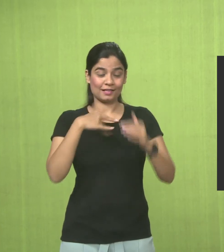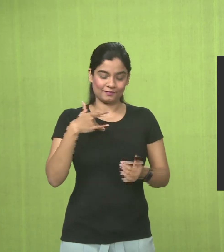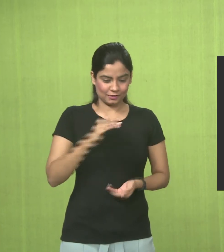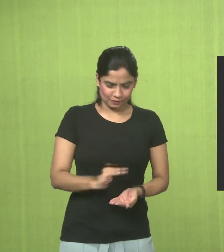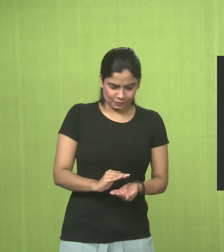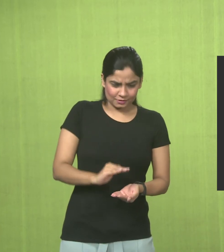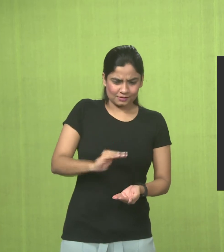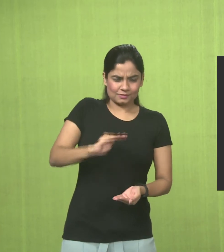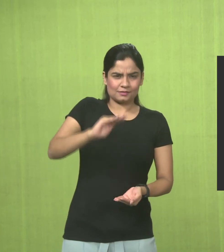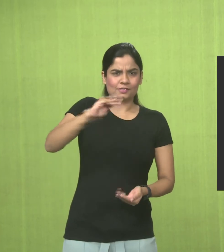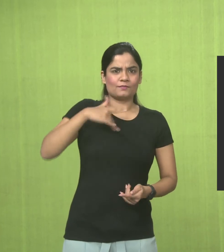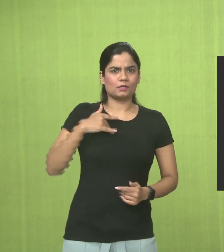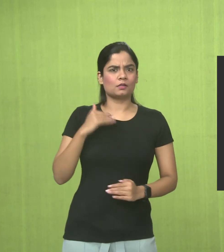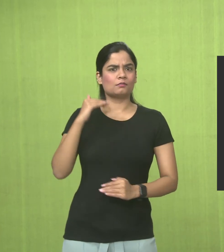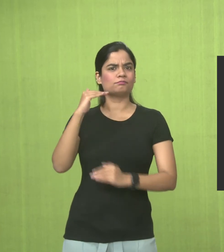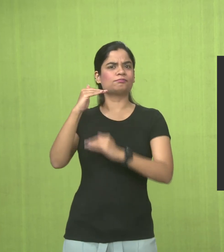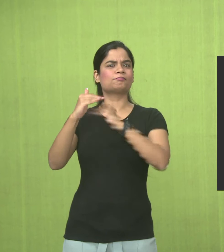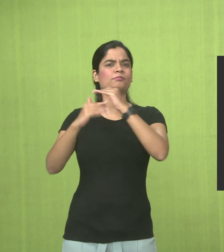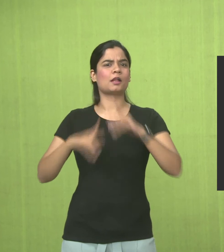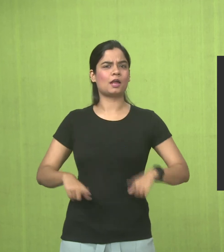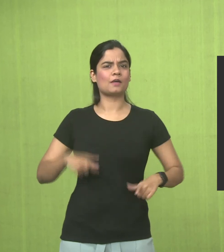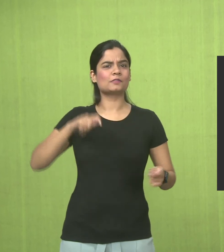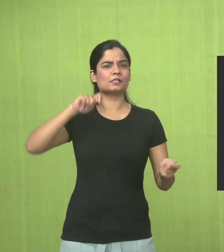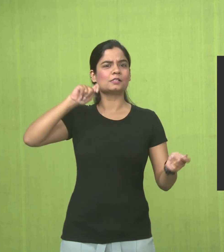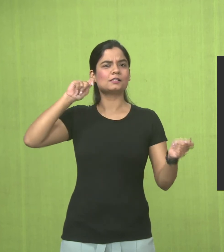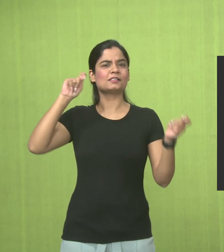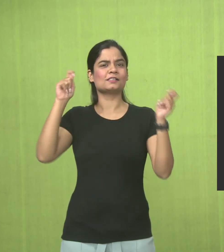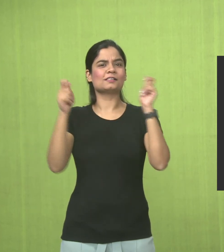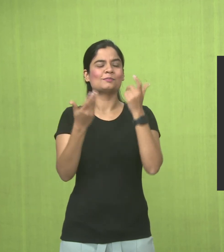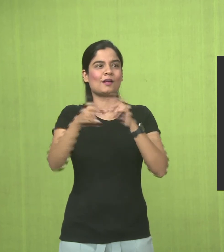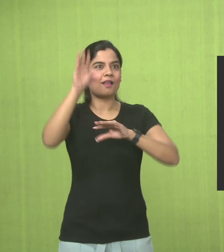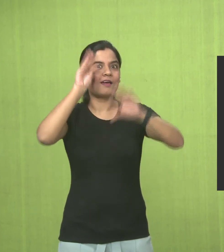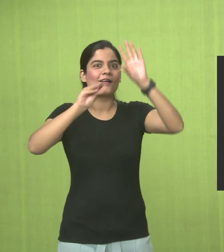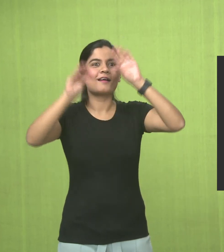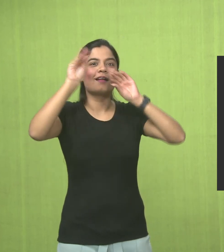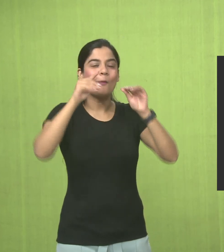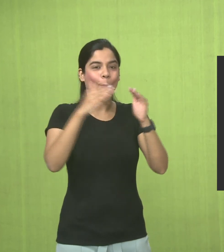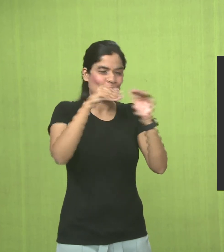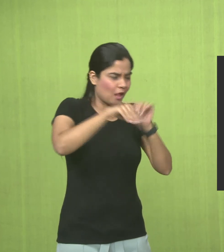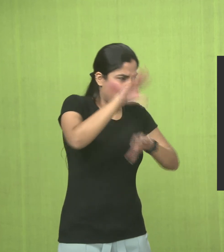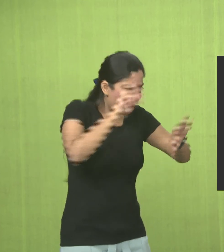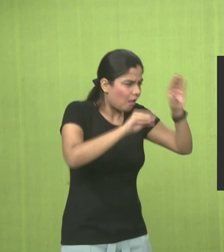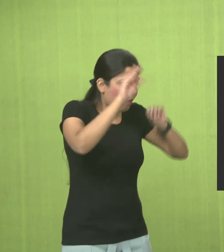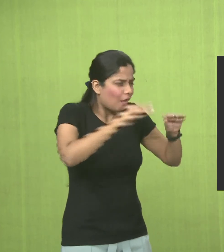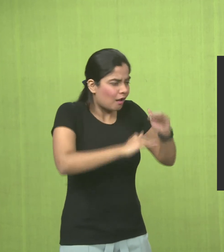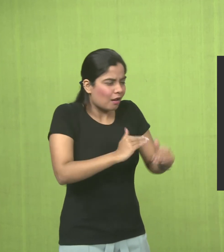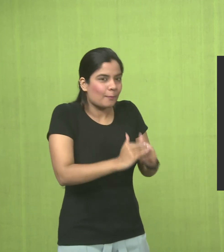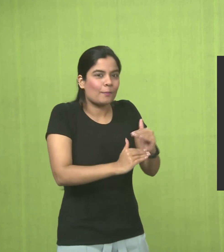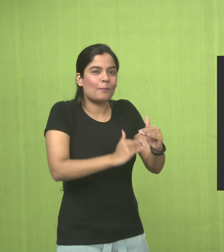Home science also teaches us human development from a baby to an adult. We learn a lot